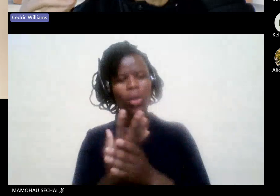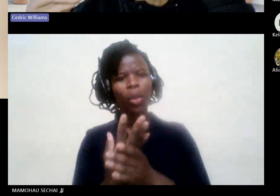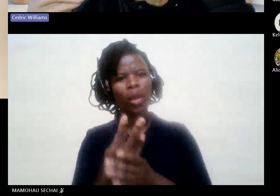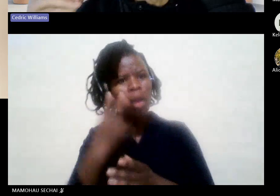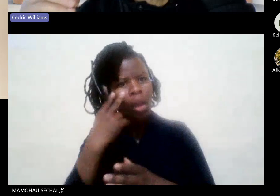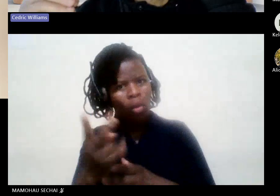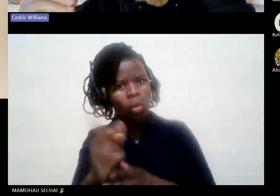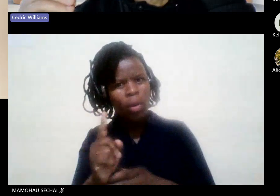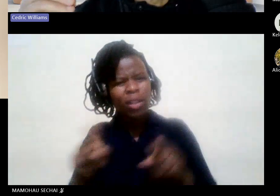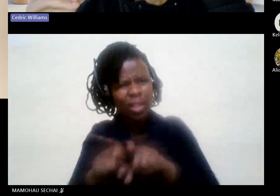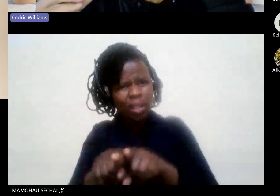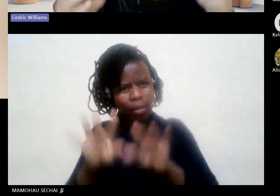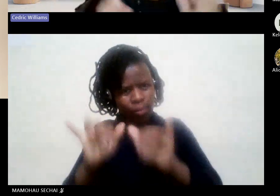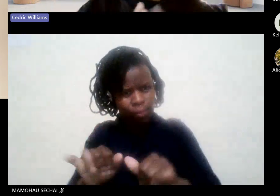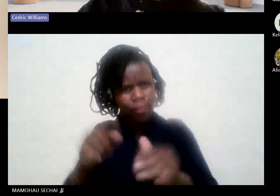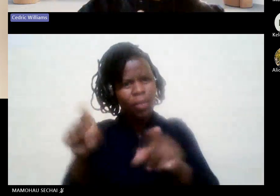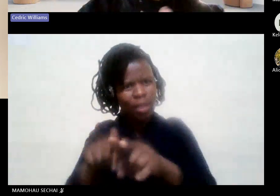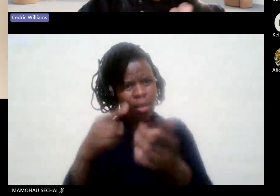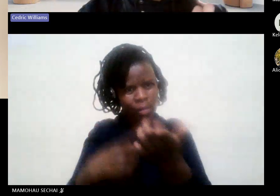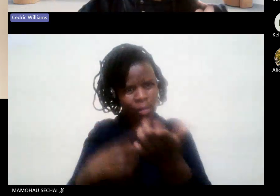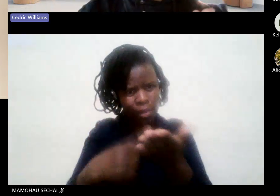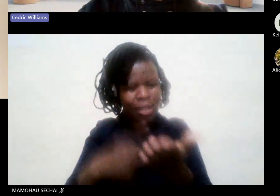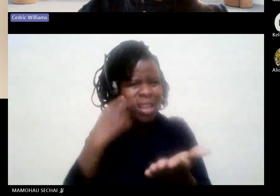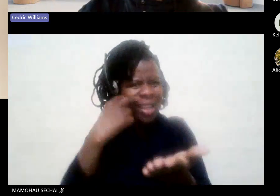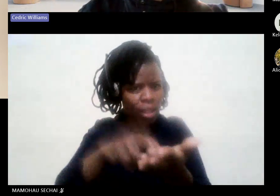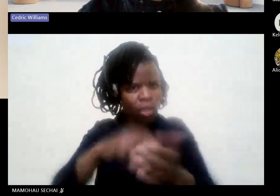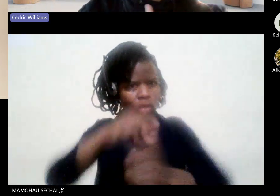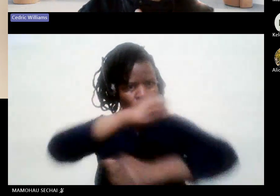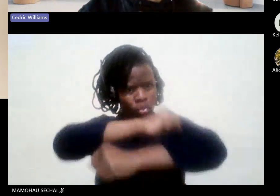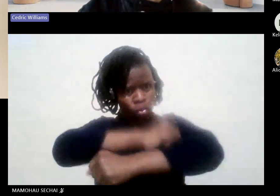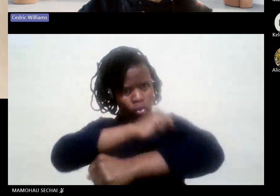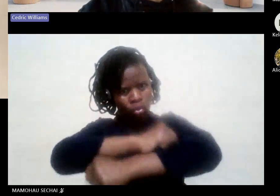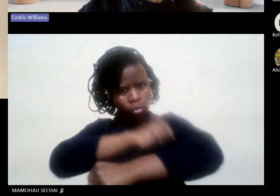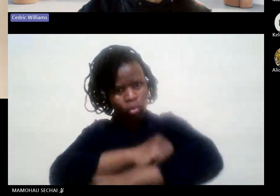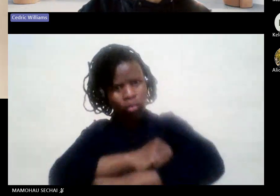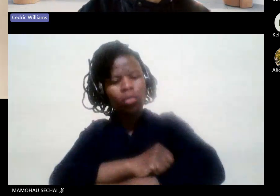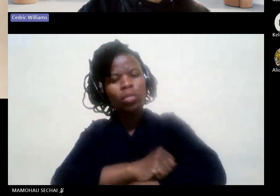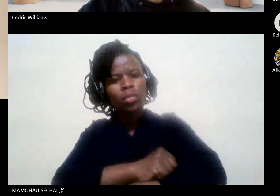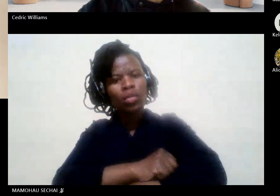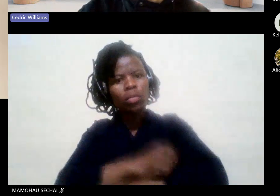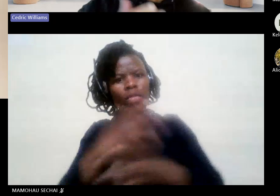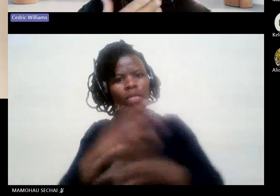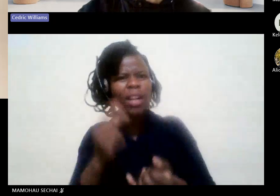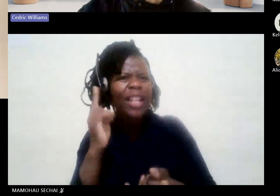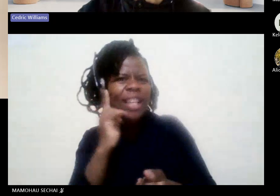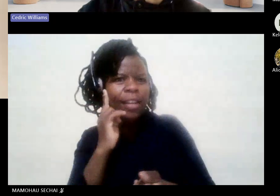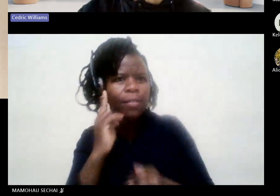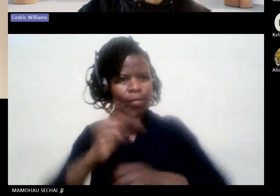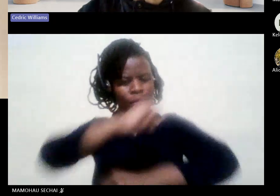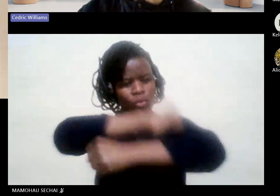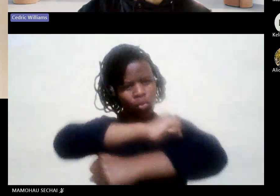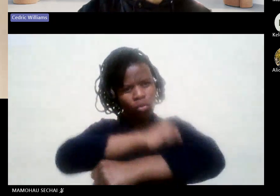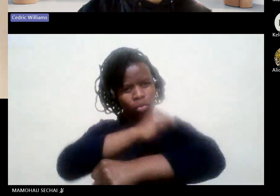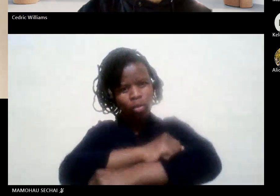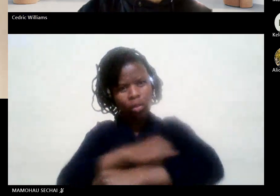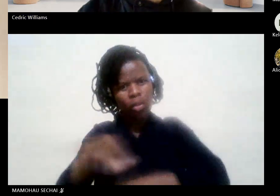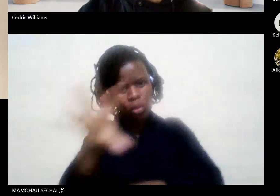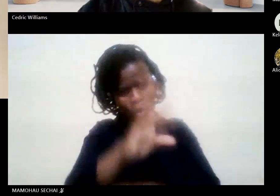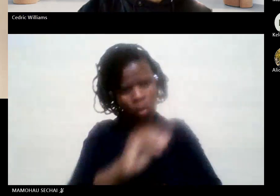sitting and discussing the needs of the student. So with when it comes to a deaf student, will the school have